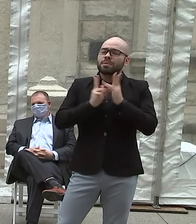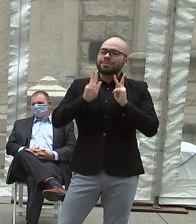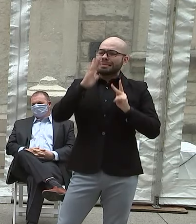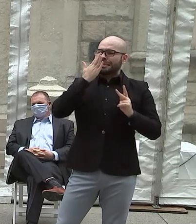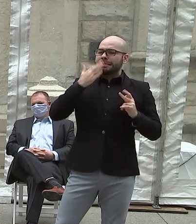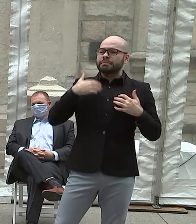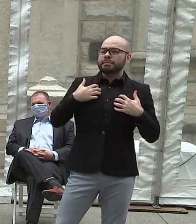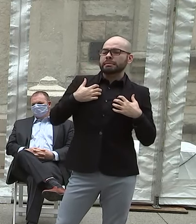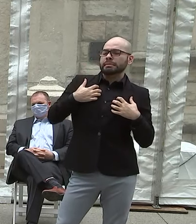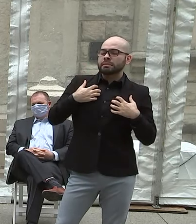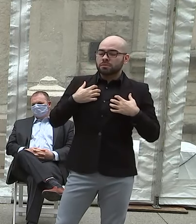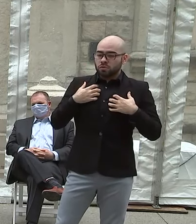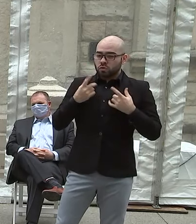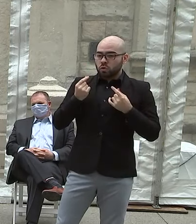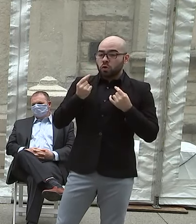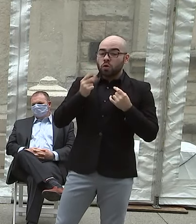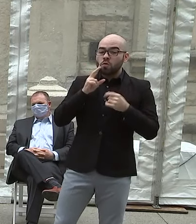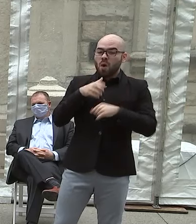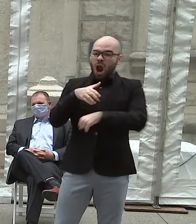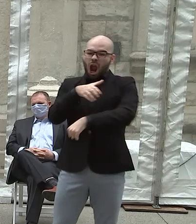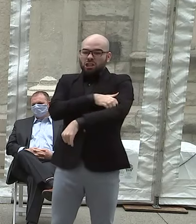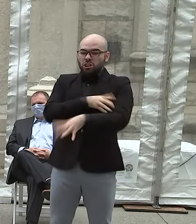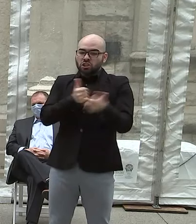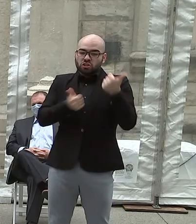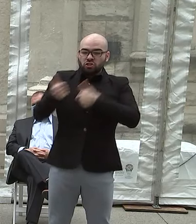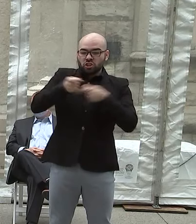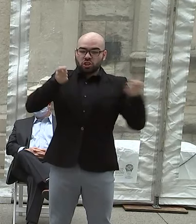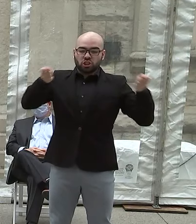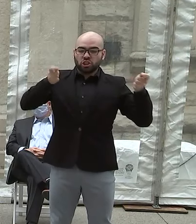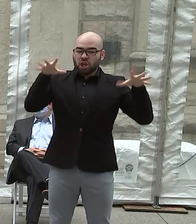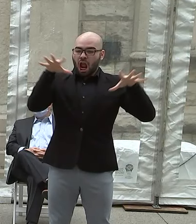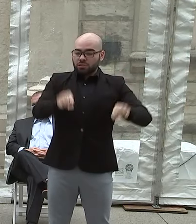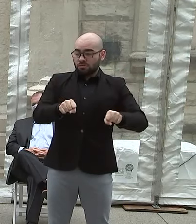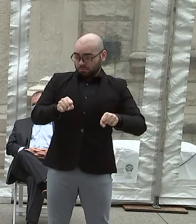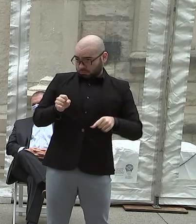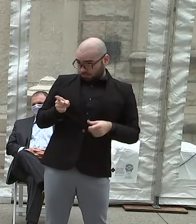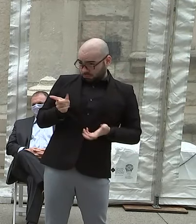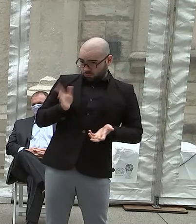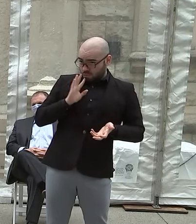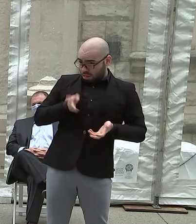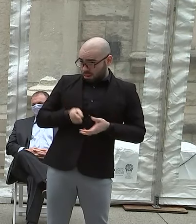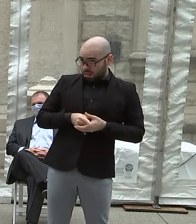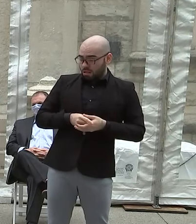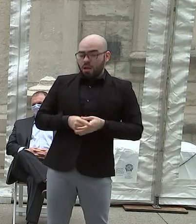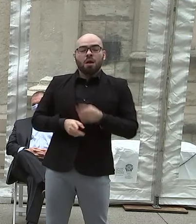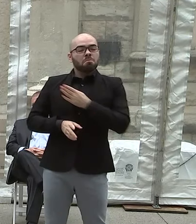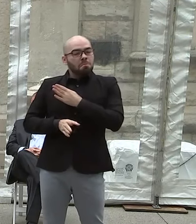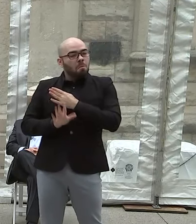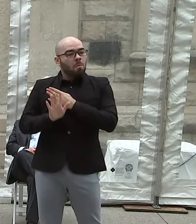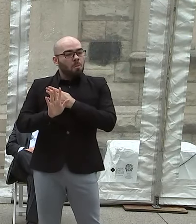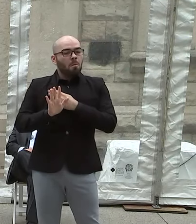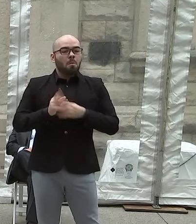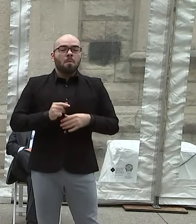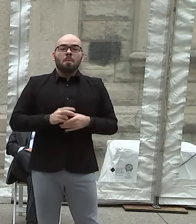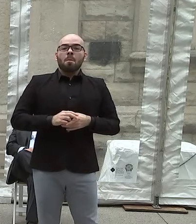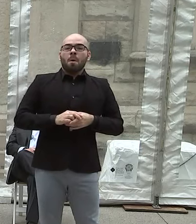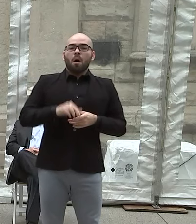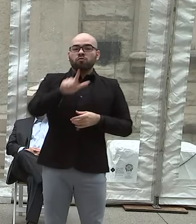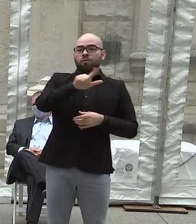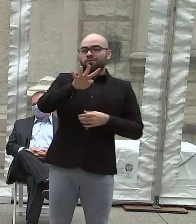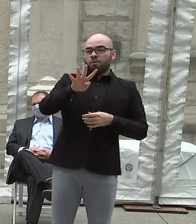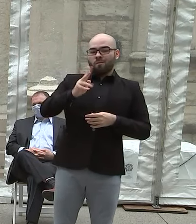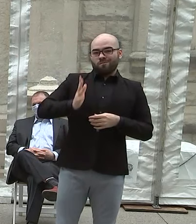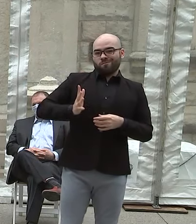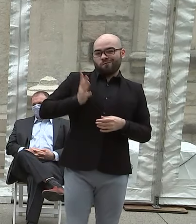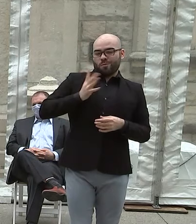to operate in some kind of vacuum and not seek advice? Well, 24 formal briefings over the